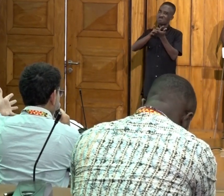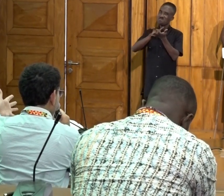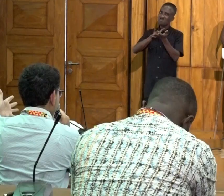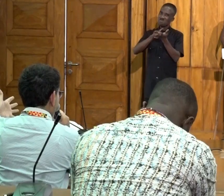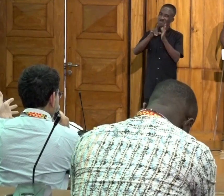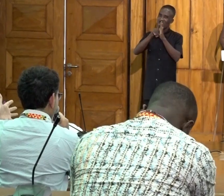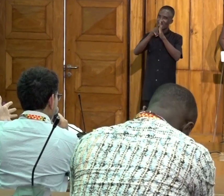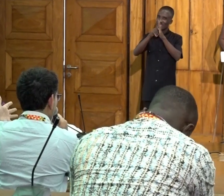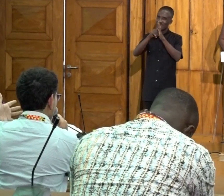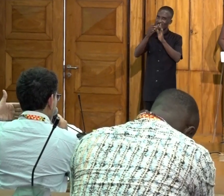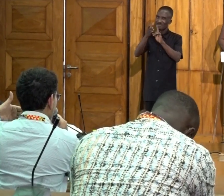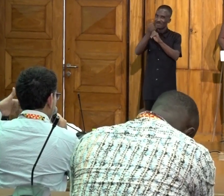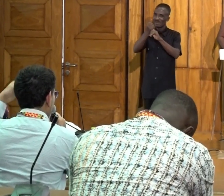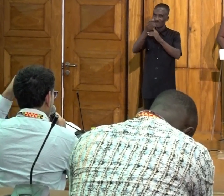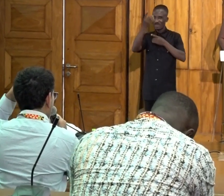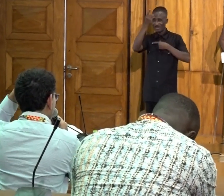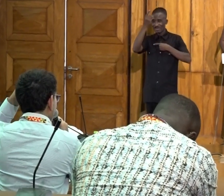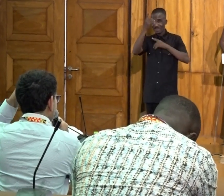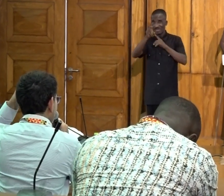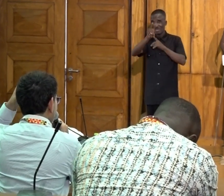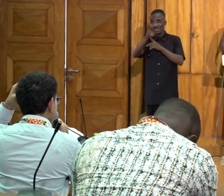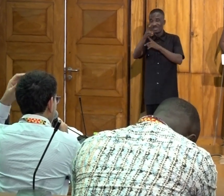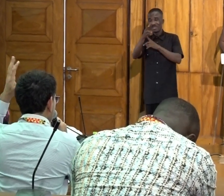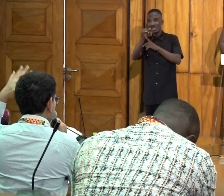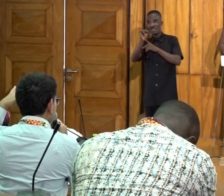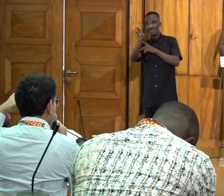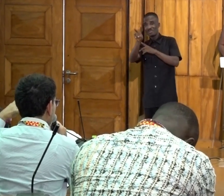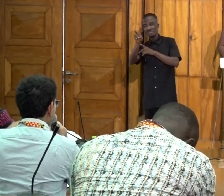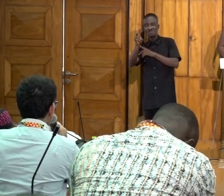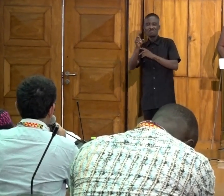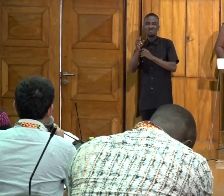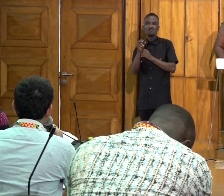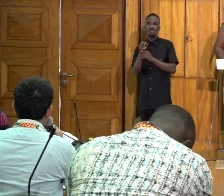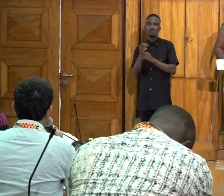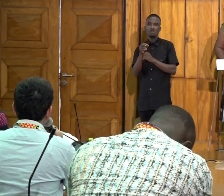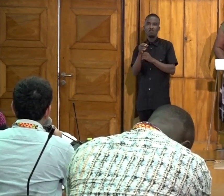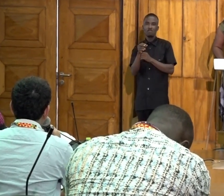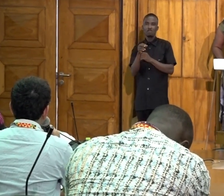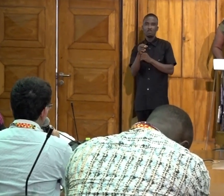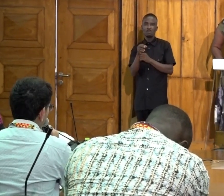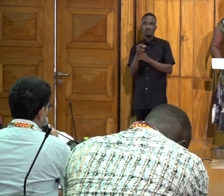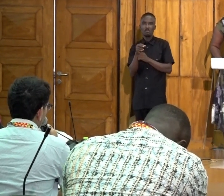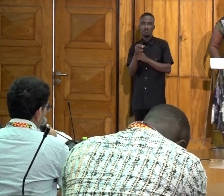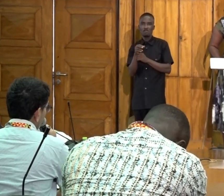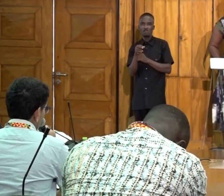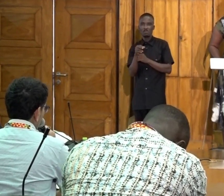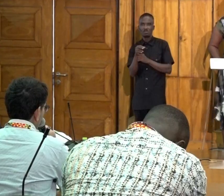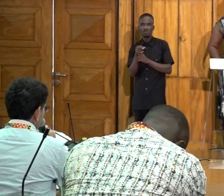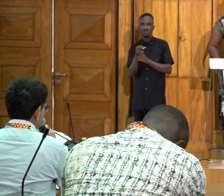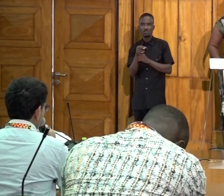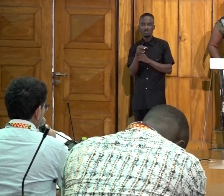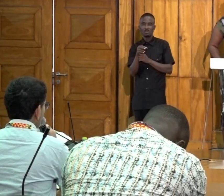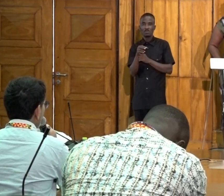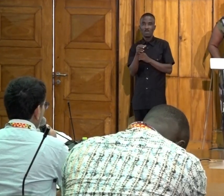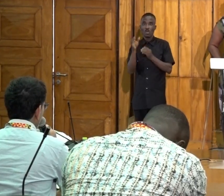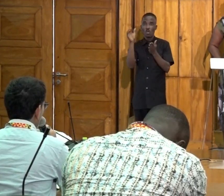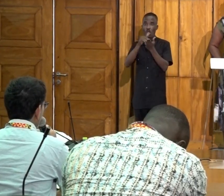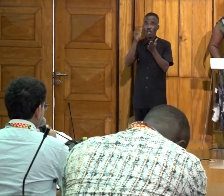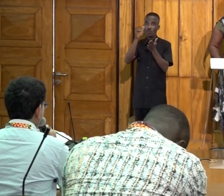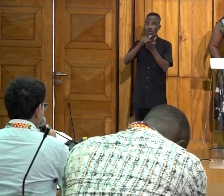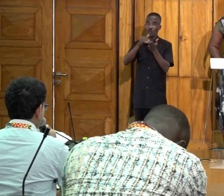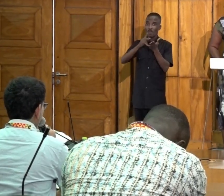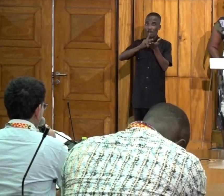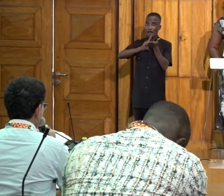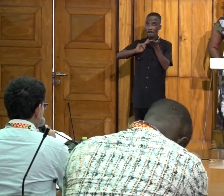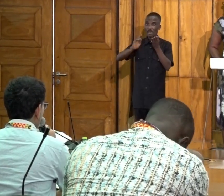other STIs that we're trying to prevent in triple elimination from regular partners who do not know